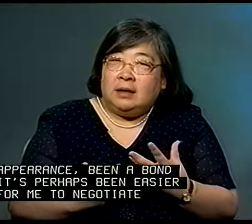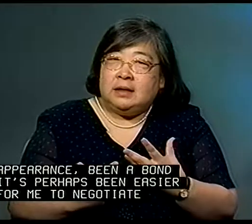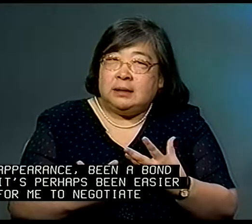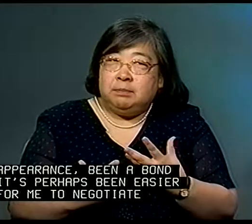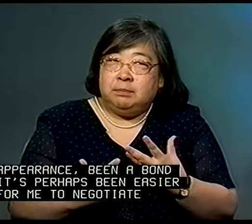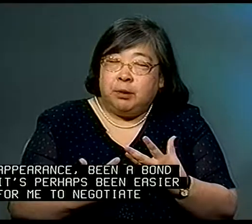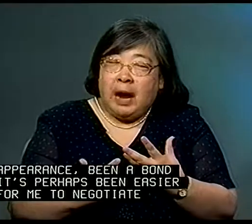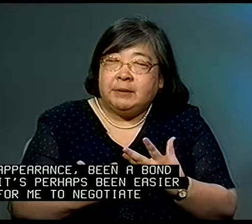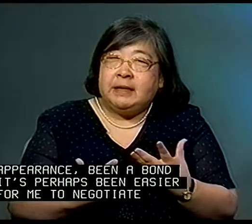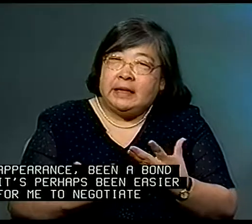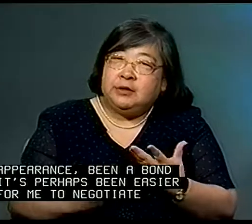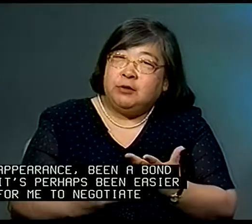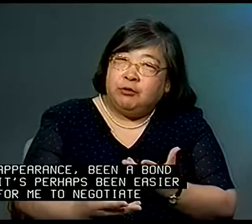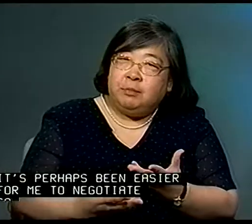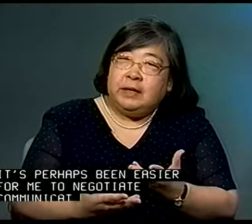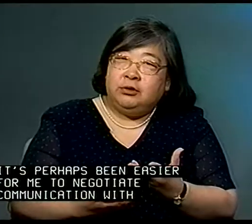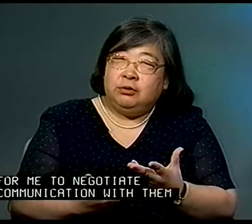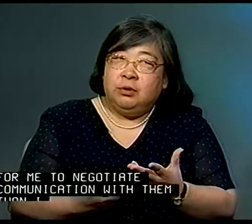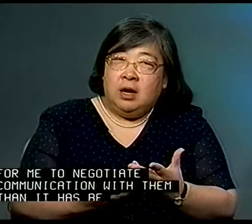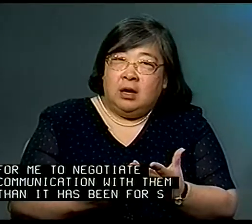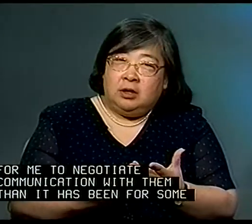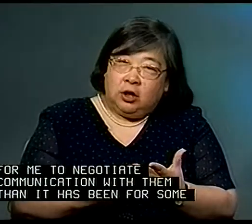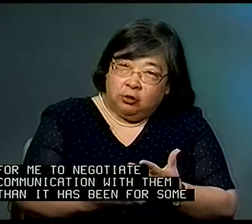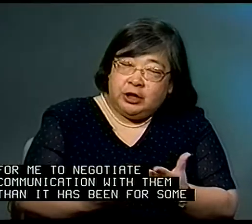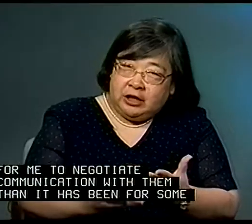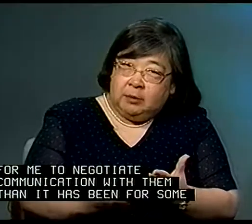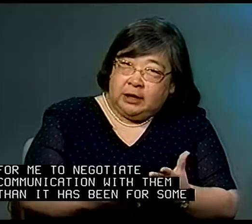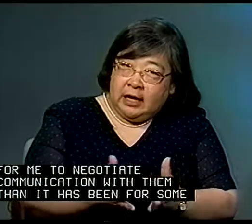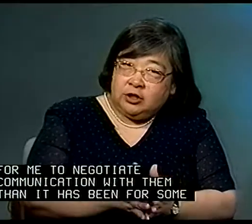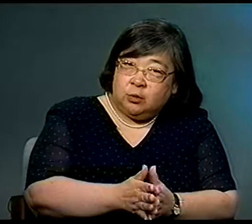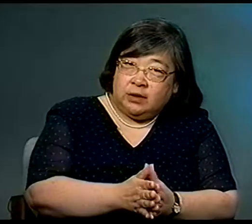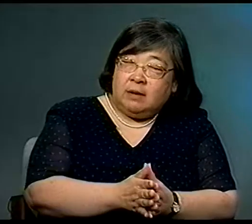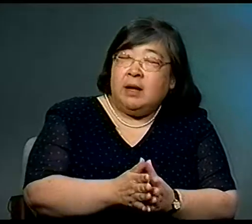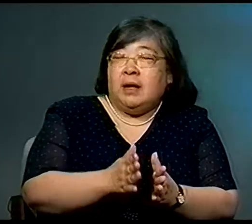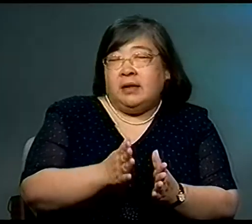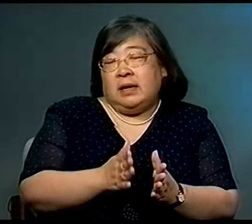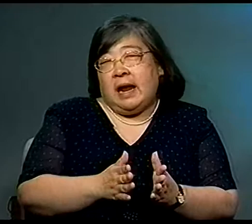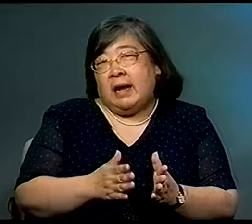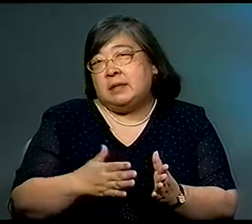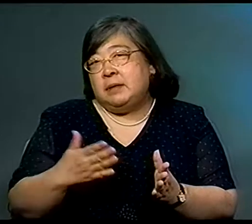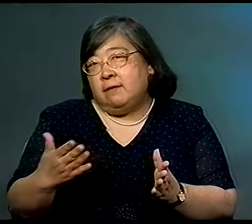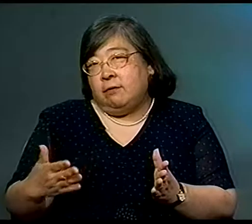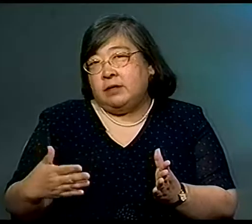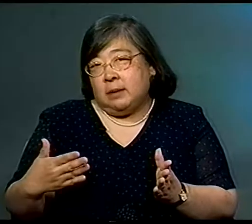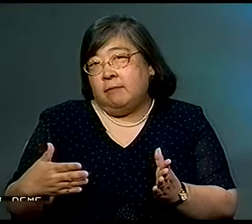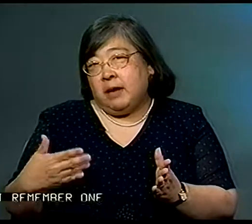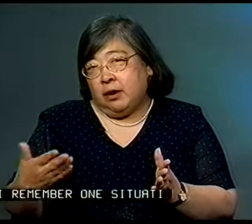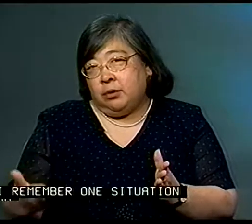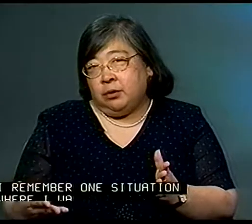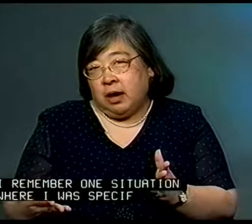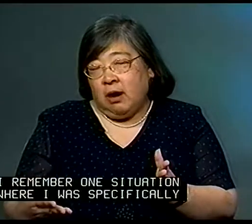It's perhaps been easier for me to negotiate communication with them than it has been for some of my other